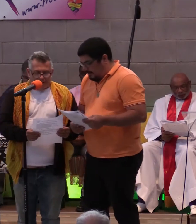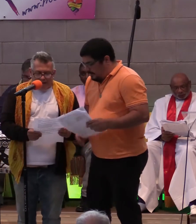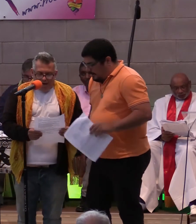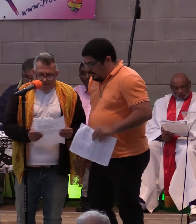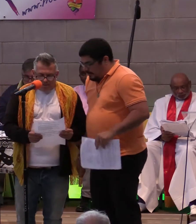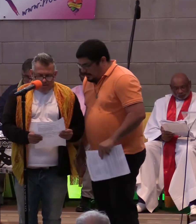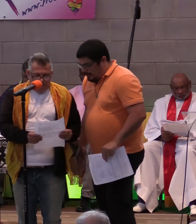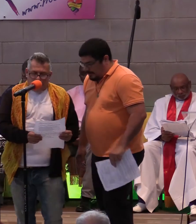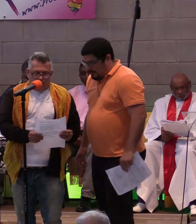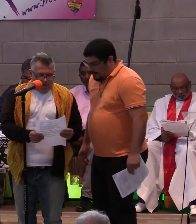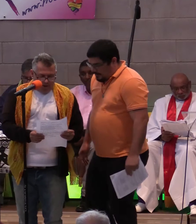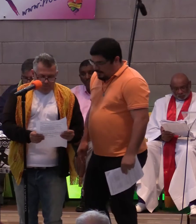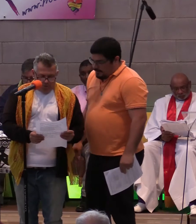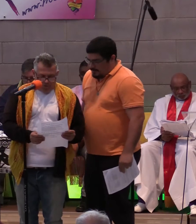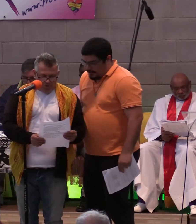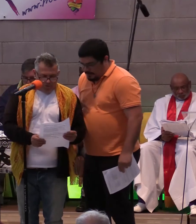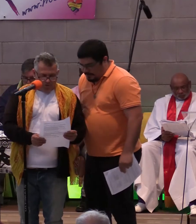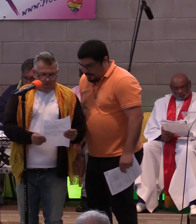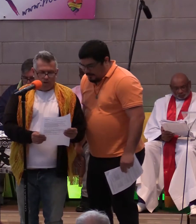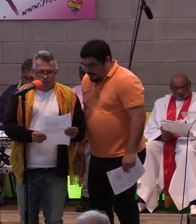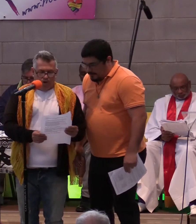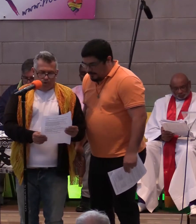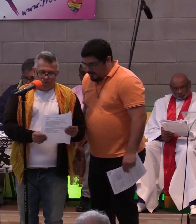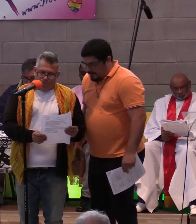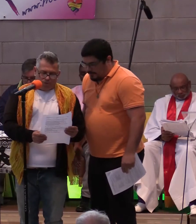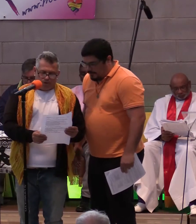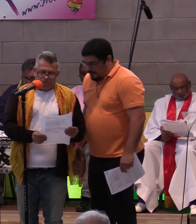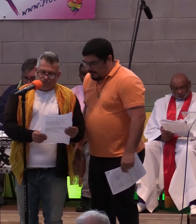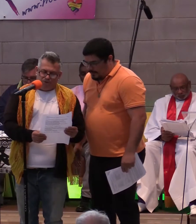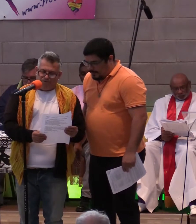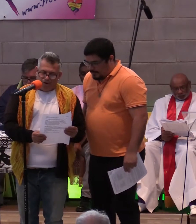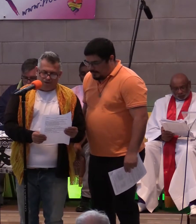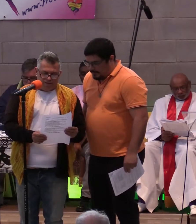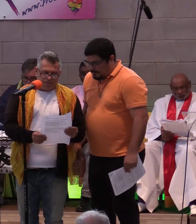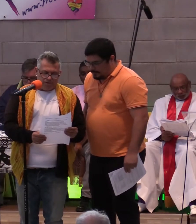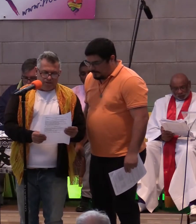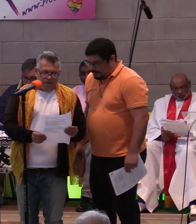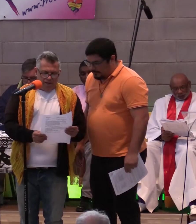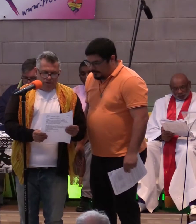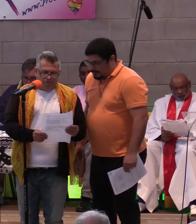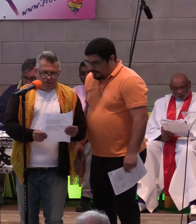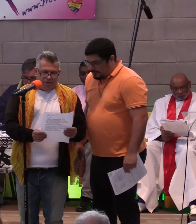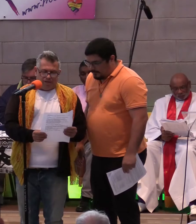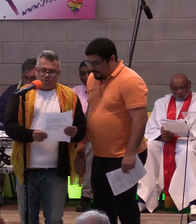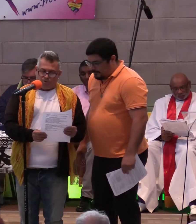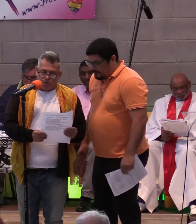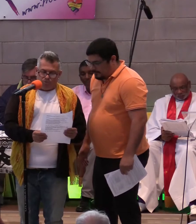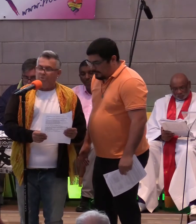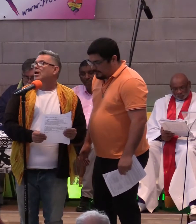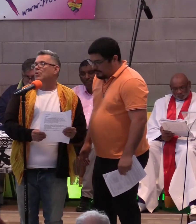Para atrás ni para coger impulso. We look forward 35 years, and we see